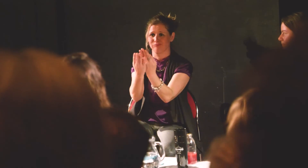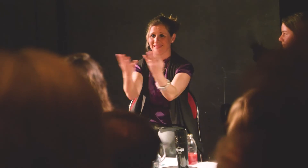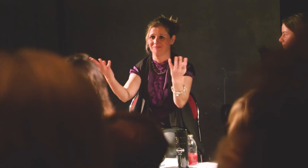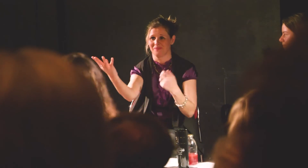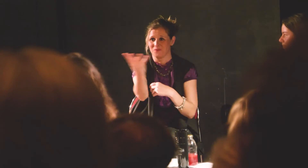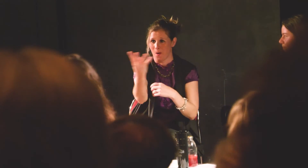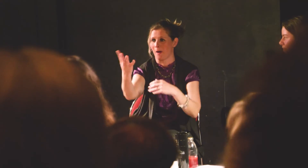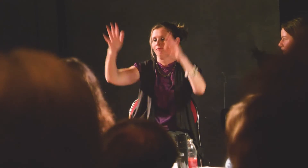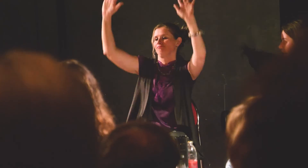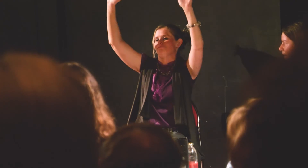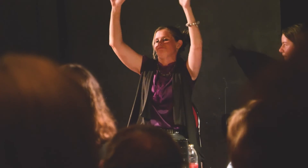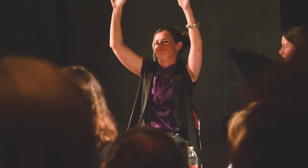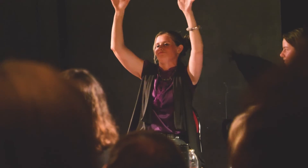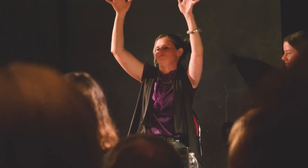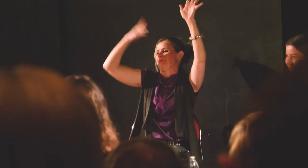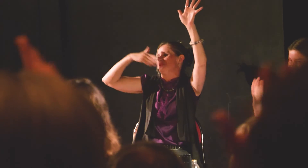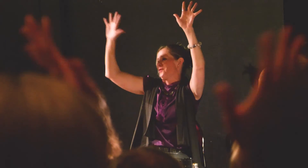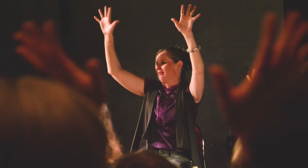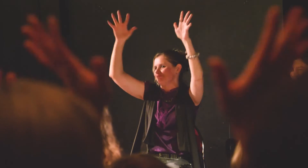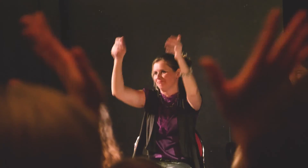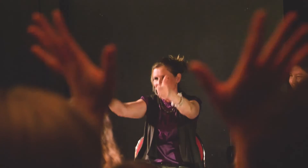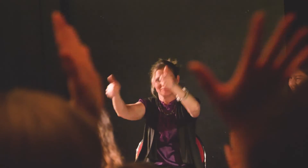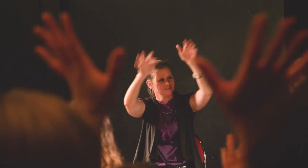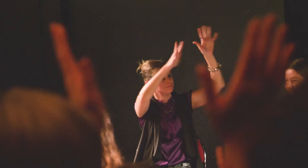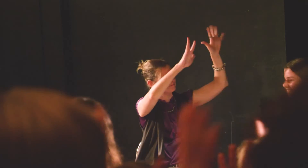massive thanks to our interpreters, our 4 interpreters this evening. Thank you so much.